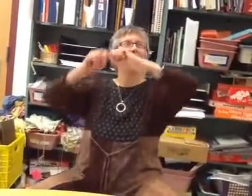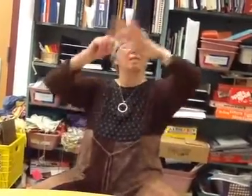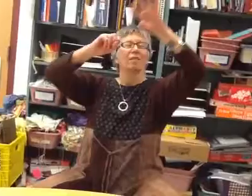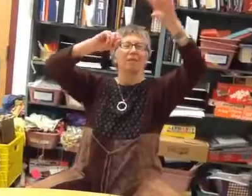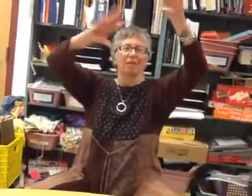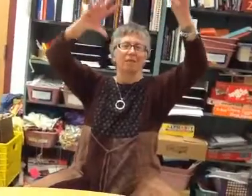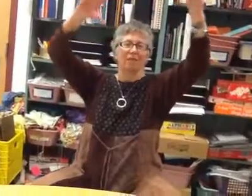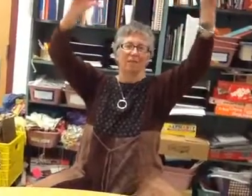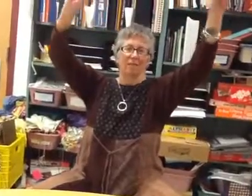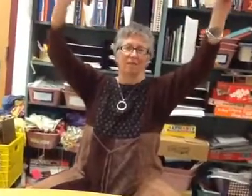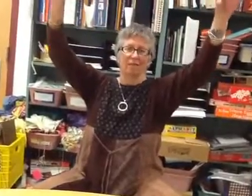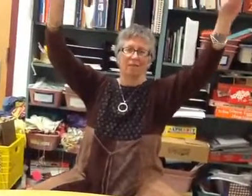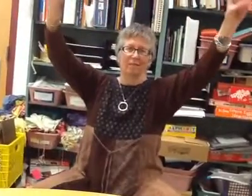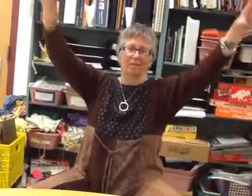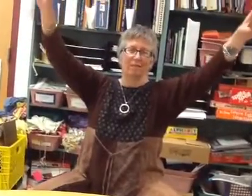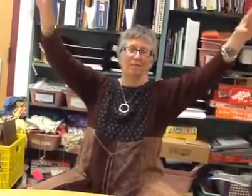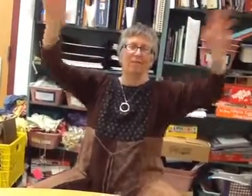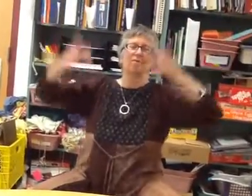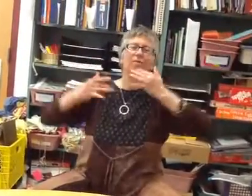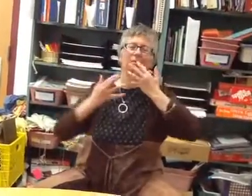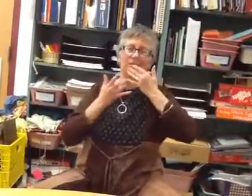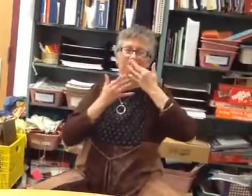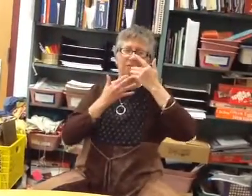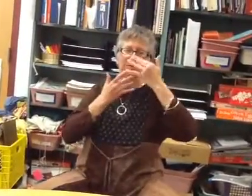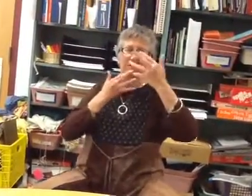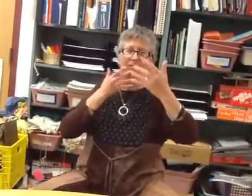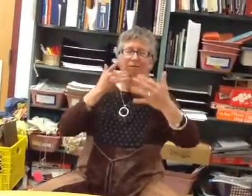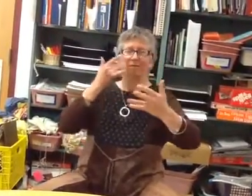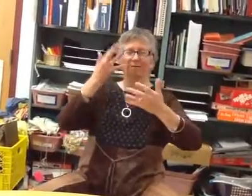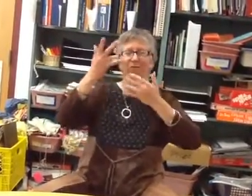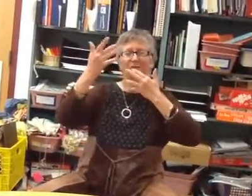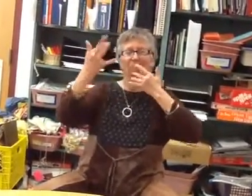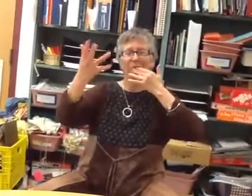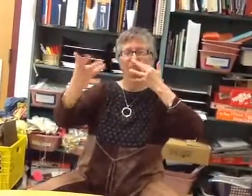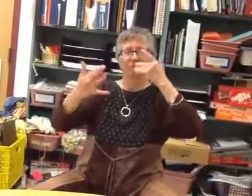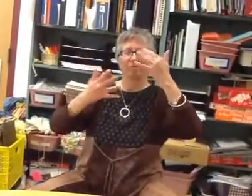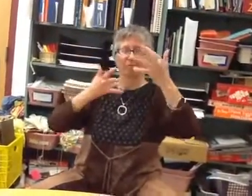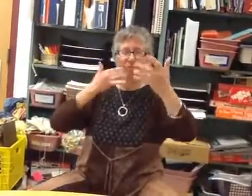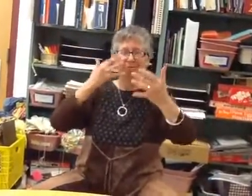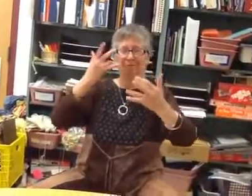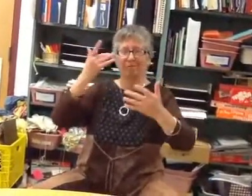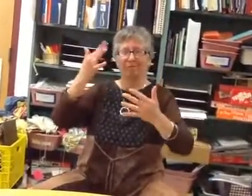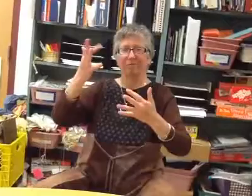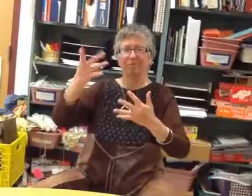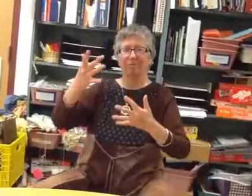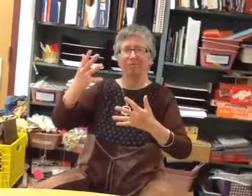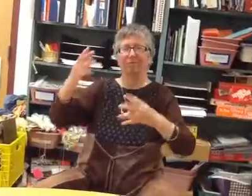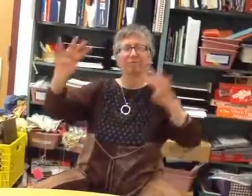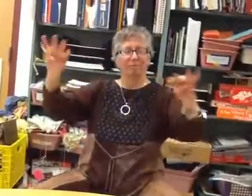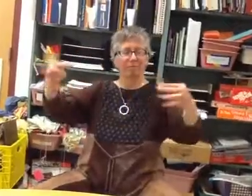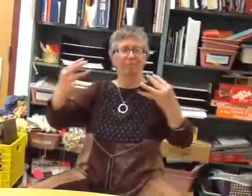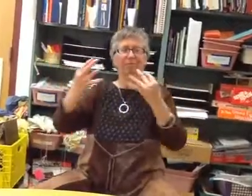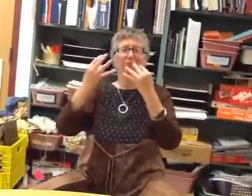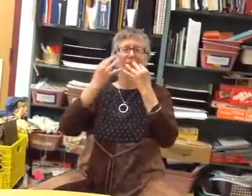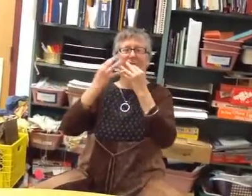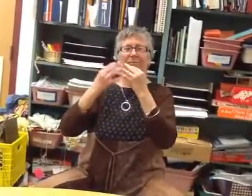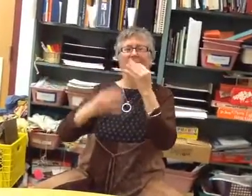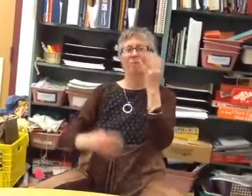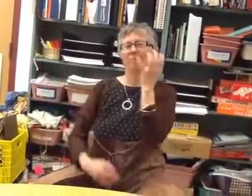firework. Come on, let your colors burst. Make 'em go, oh, oh,